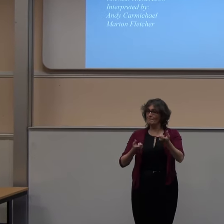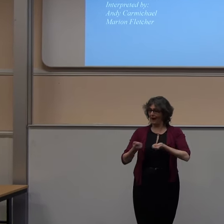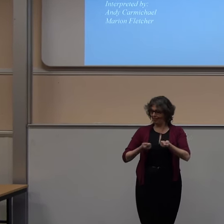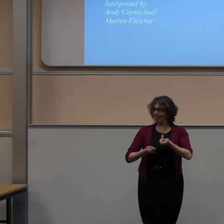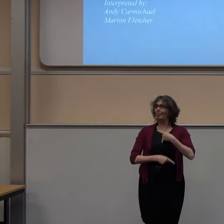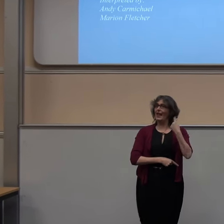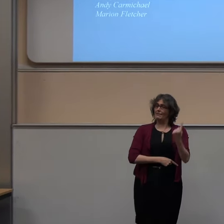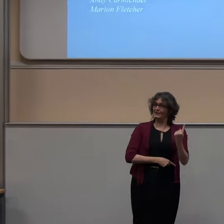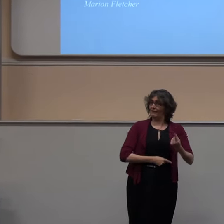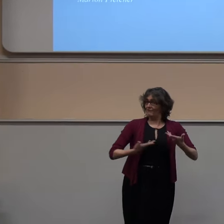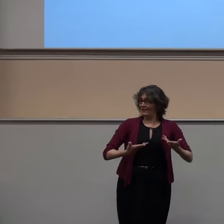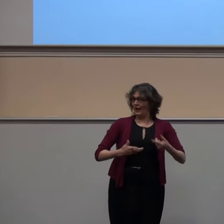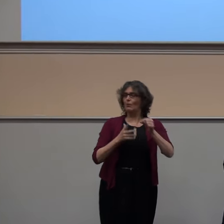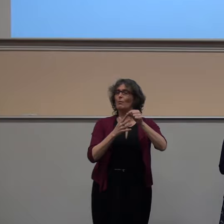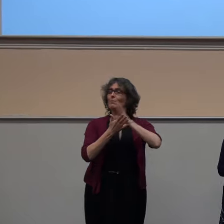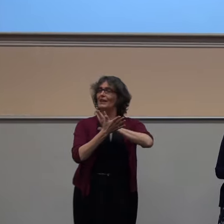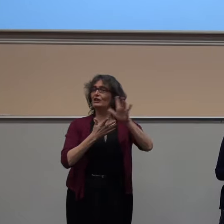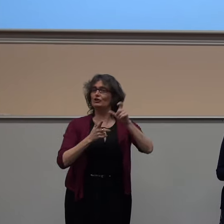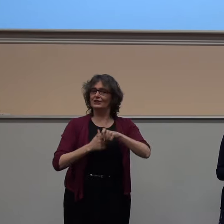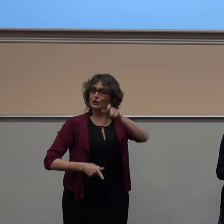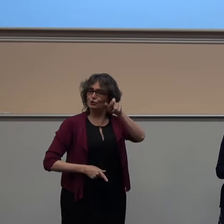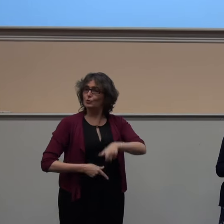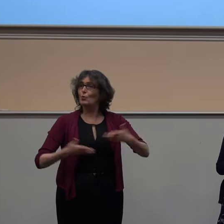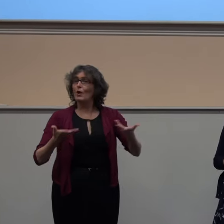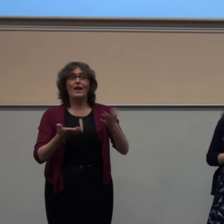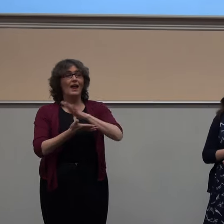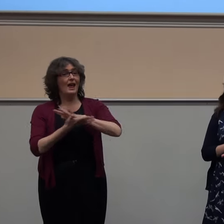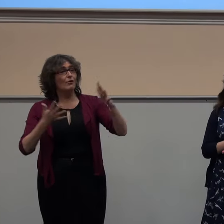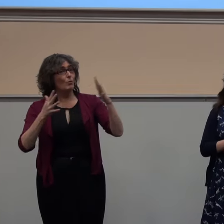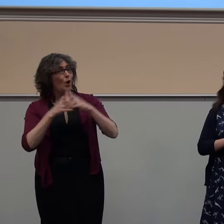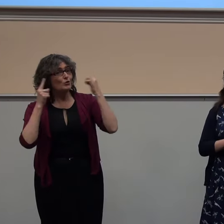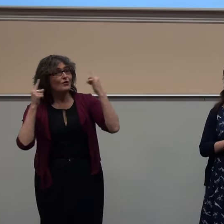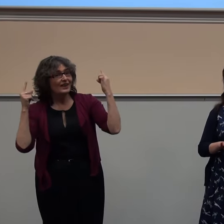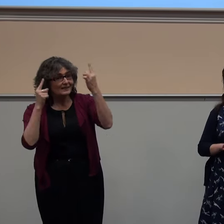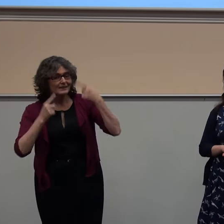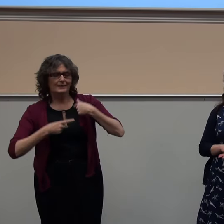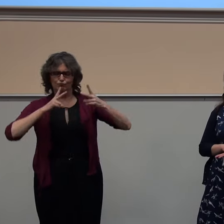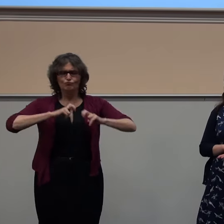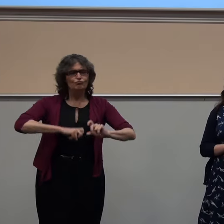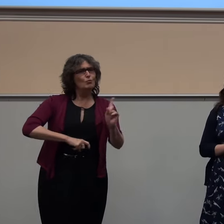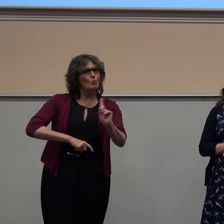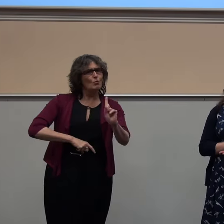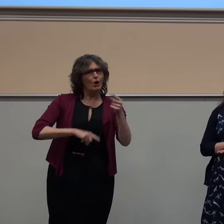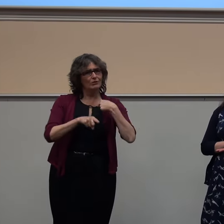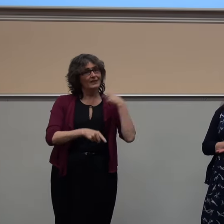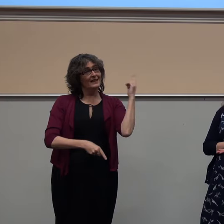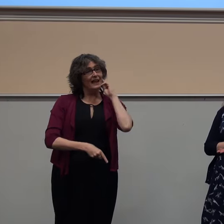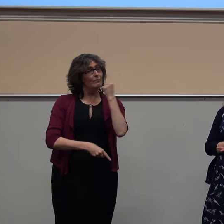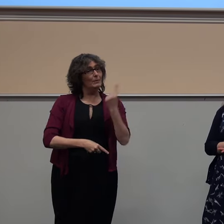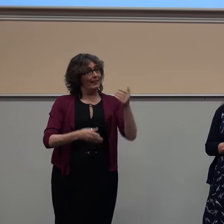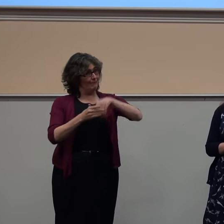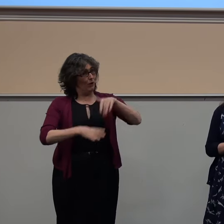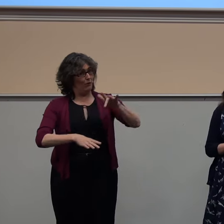Heriot Watt University, looking at deaf people's engagement with theatre. He has a background as a theatre